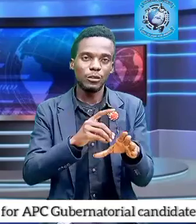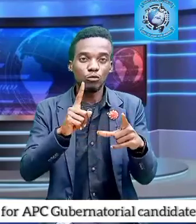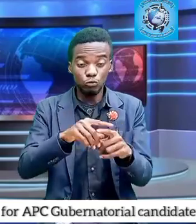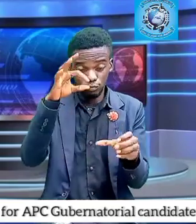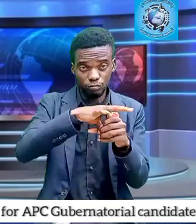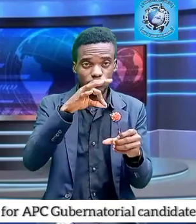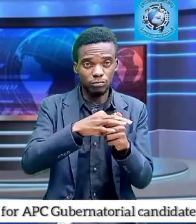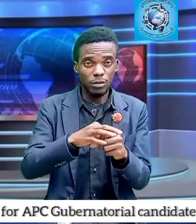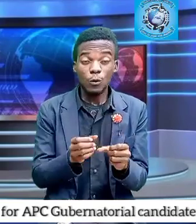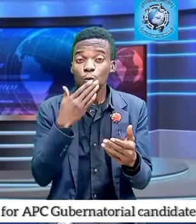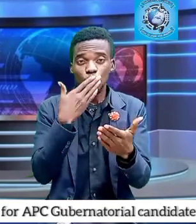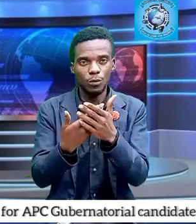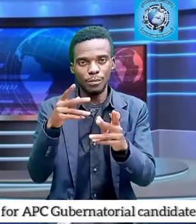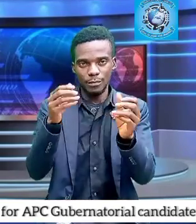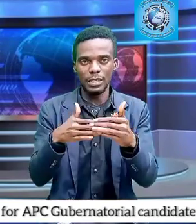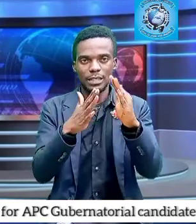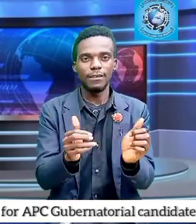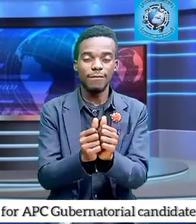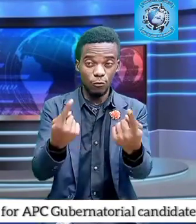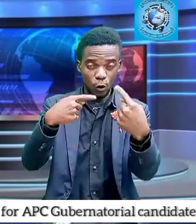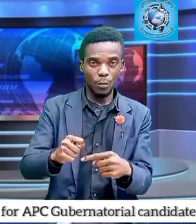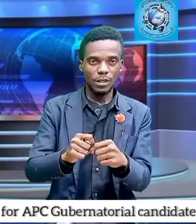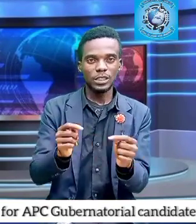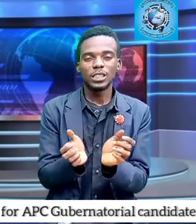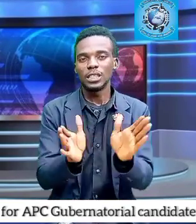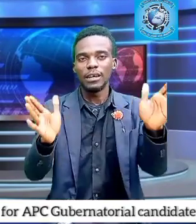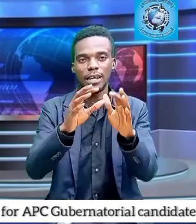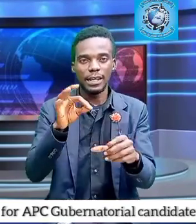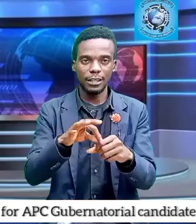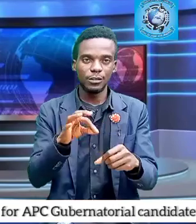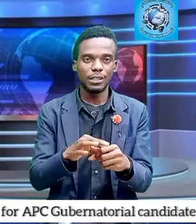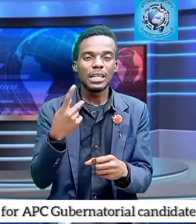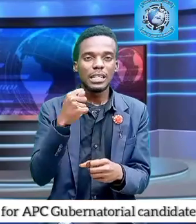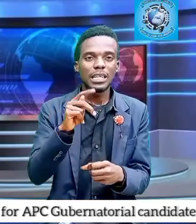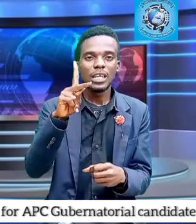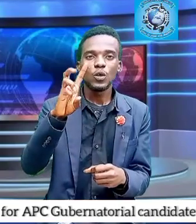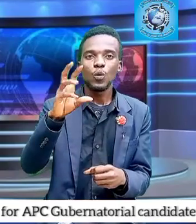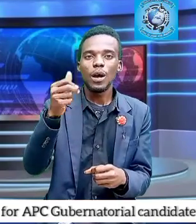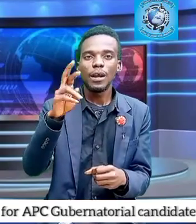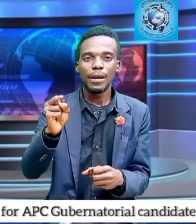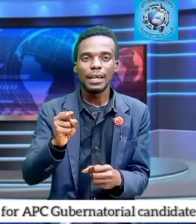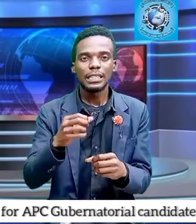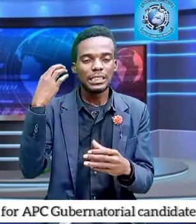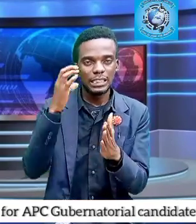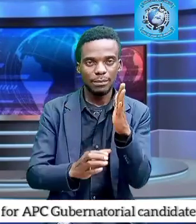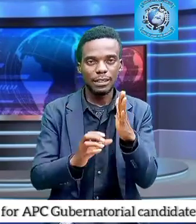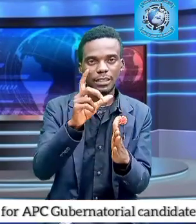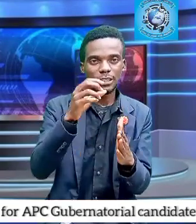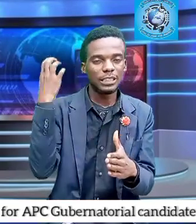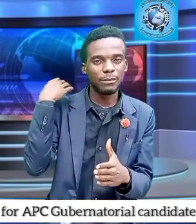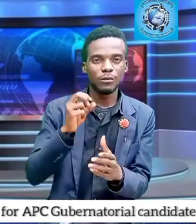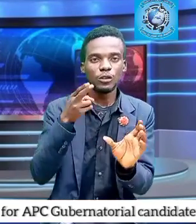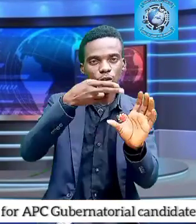the forthcoming 2023 general elections. The Kwara Chapter Chairman of the Joint Association of Persons